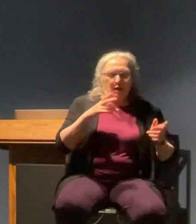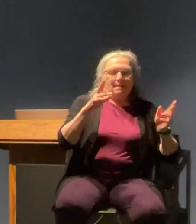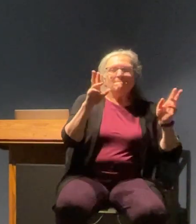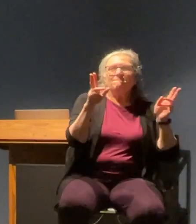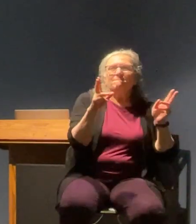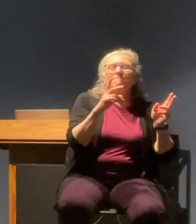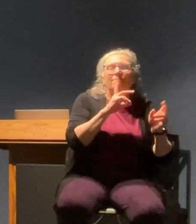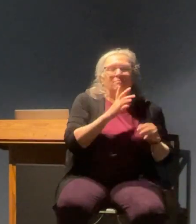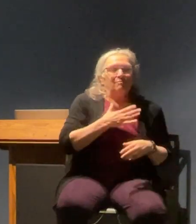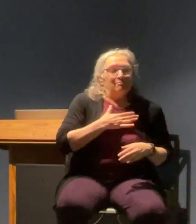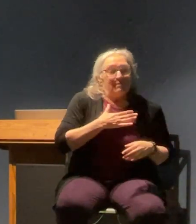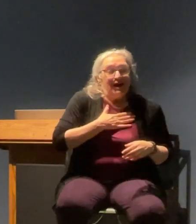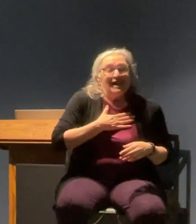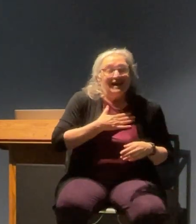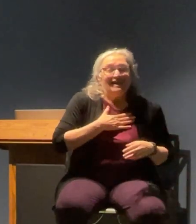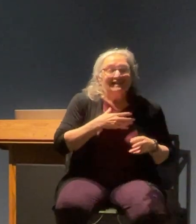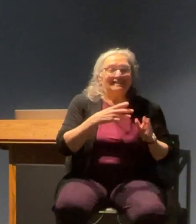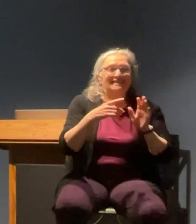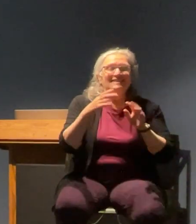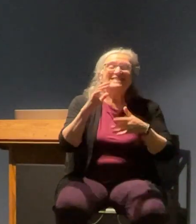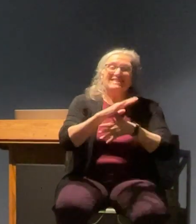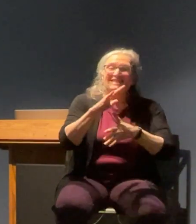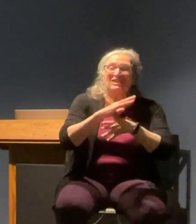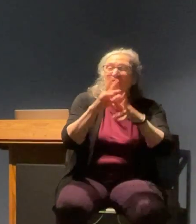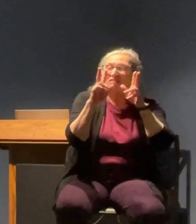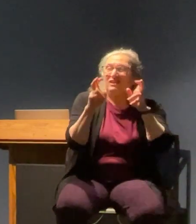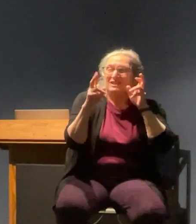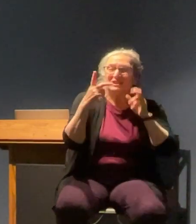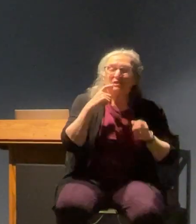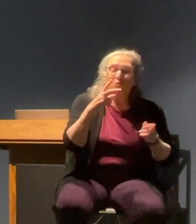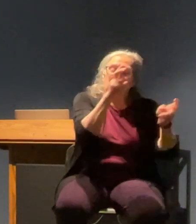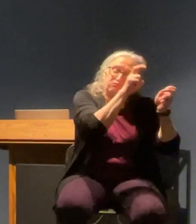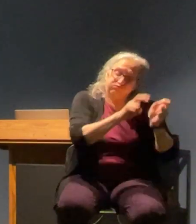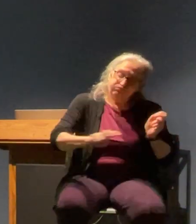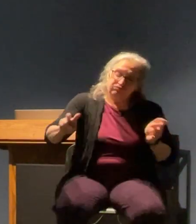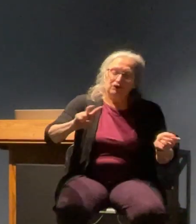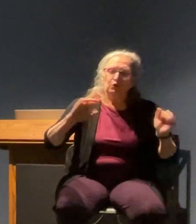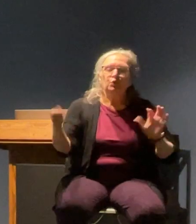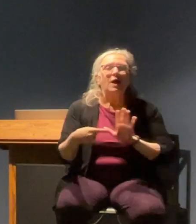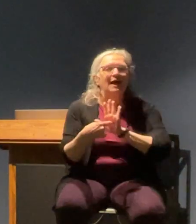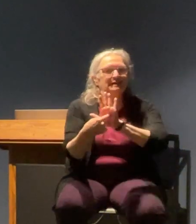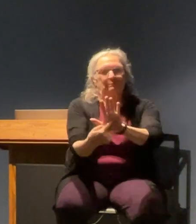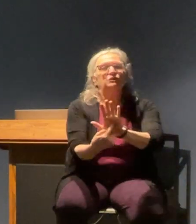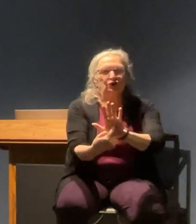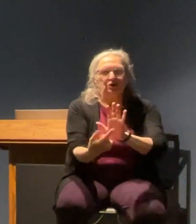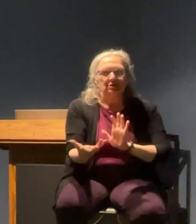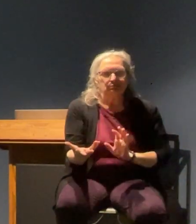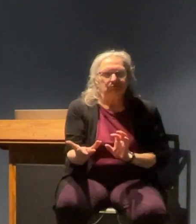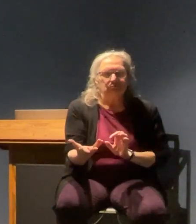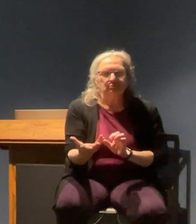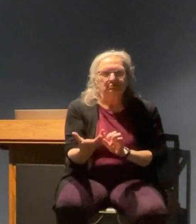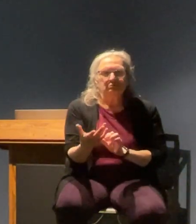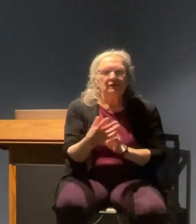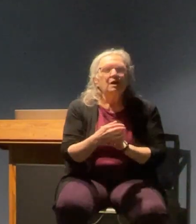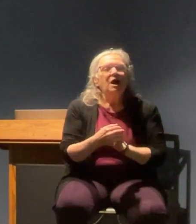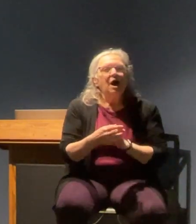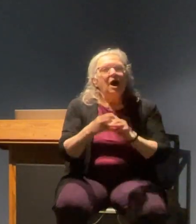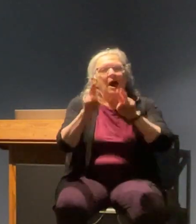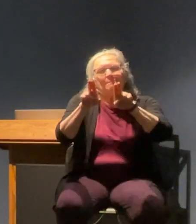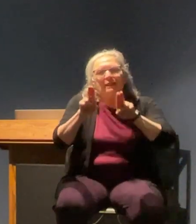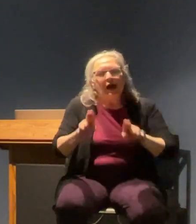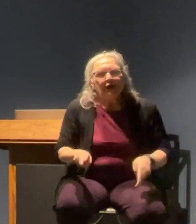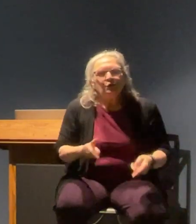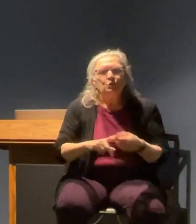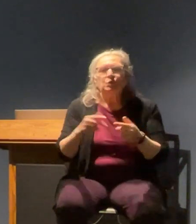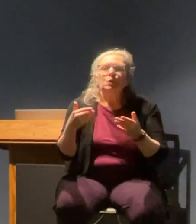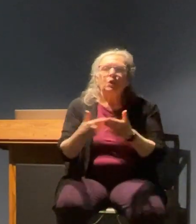into exhibition. That was my main interest. So we can actually bring a different perspective on street fashion, ghetto fashion. I applied to the new school.